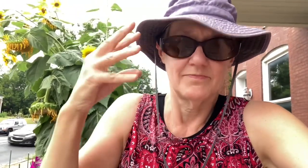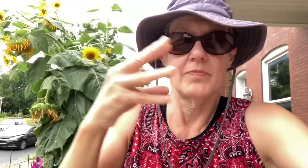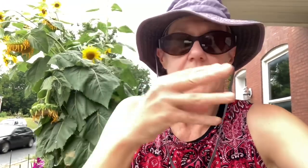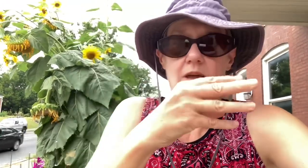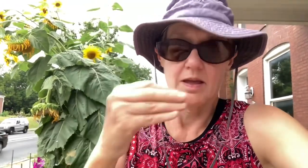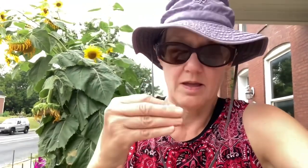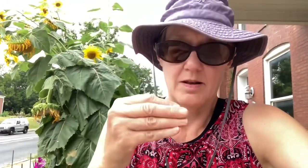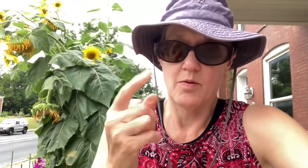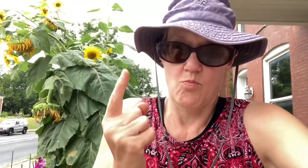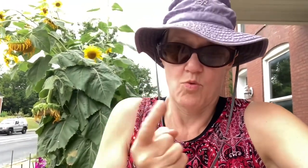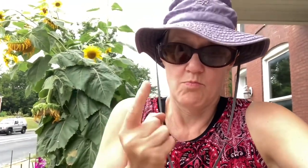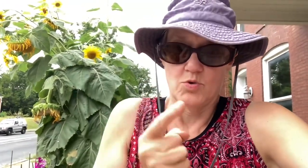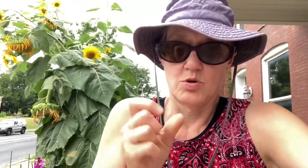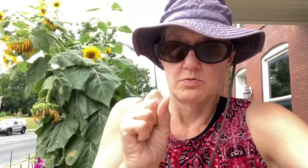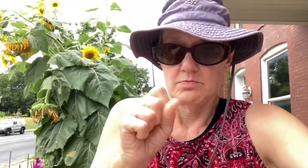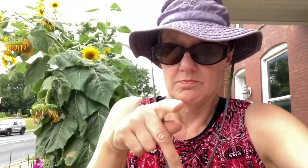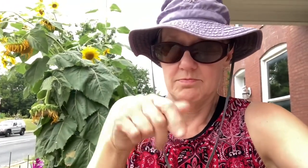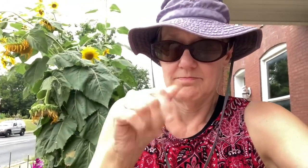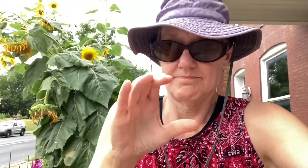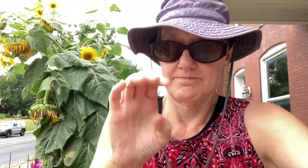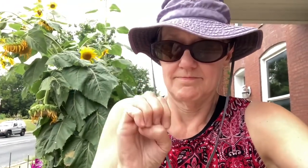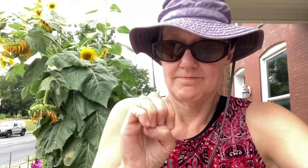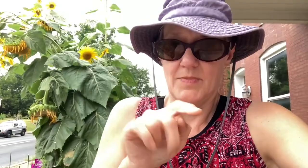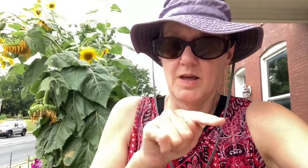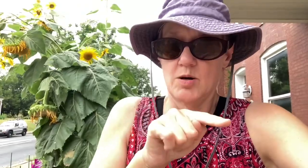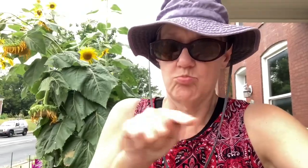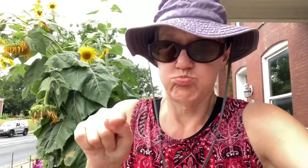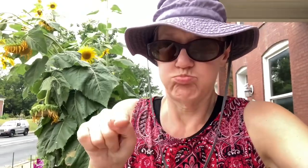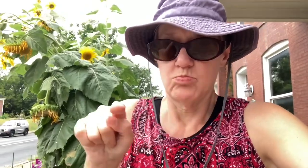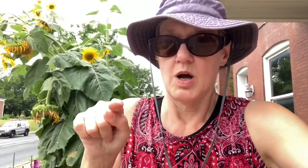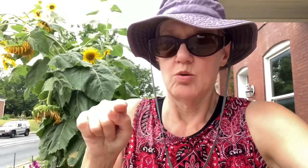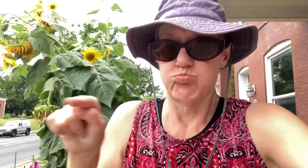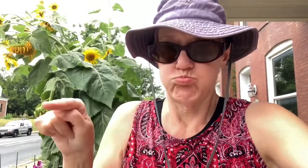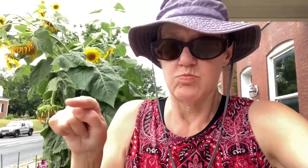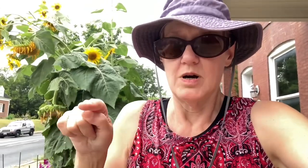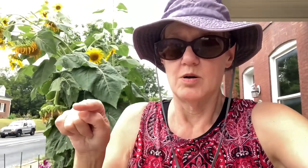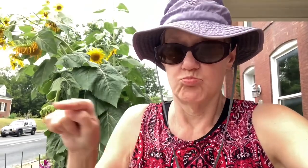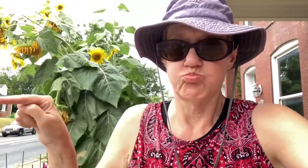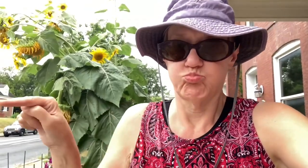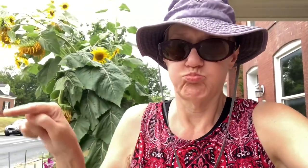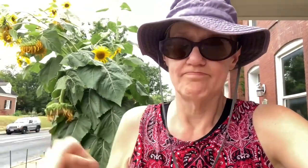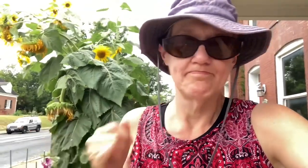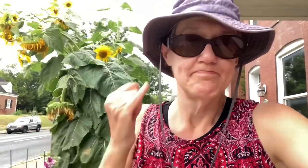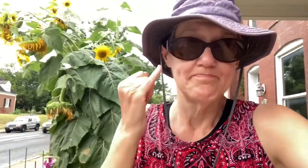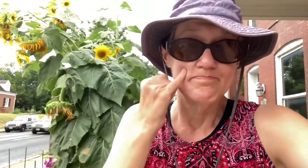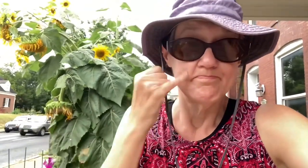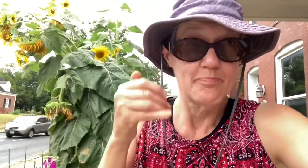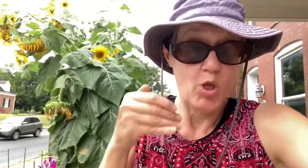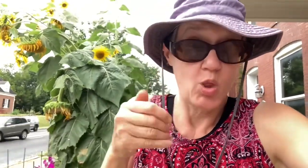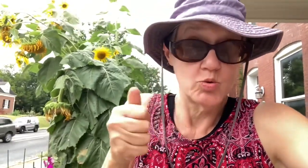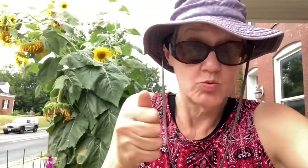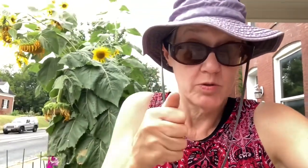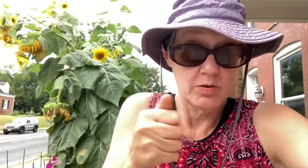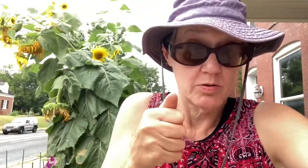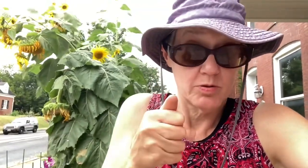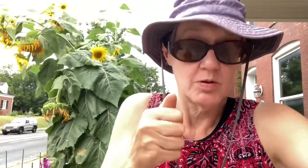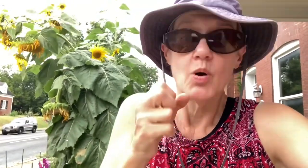heat and sun. And I also space them the recommended distance. If you space them